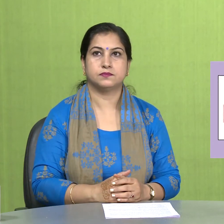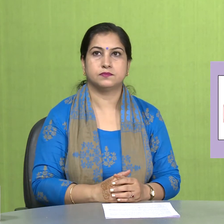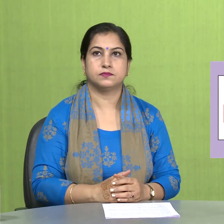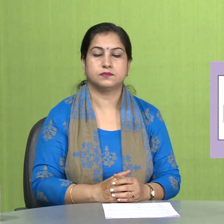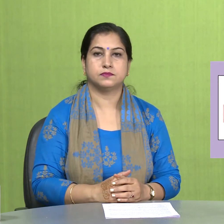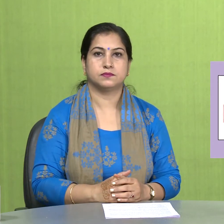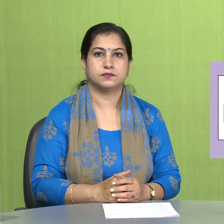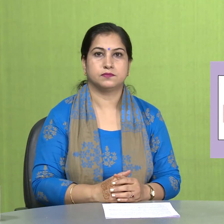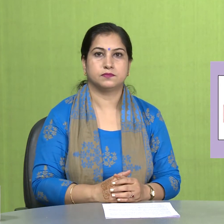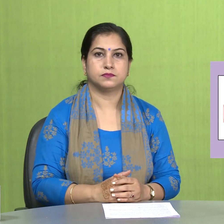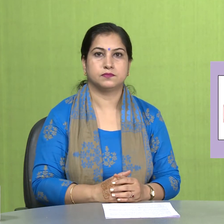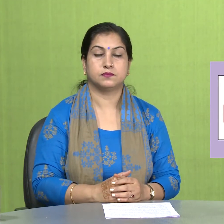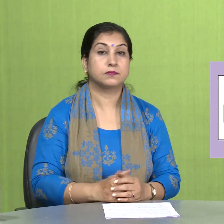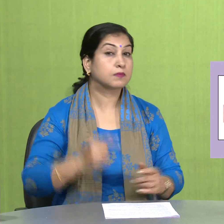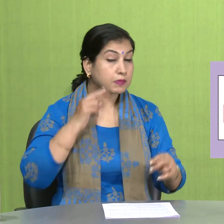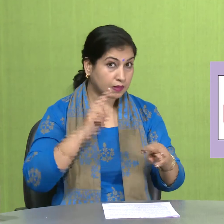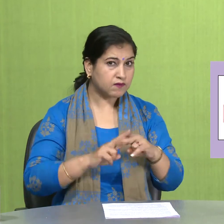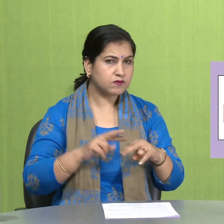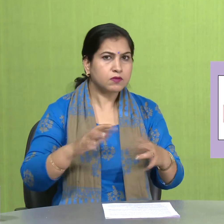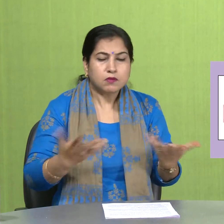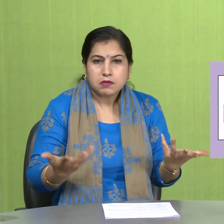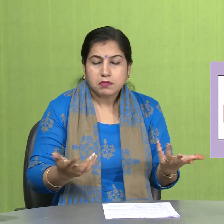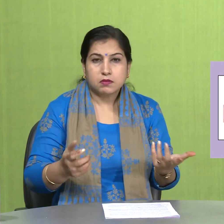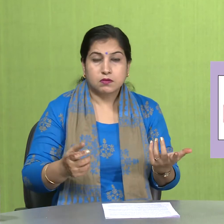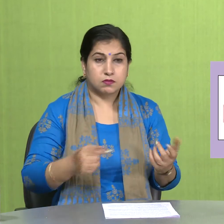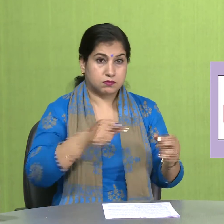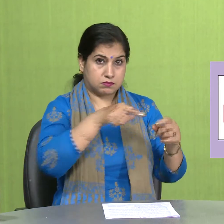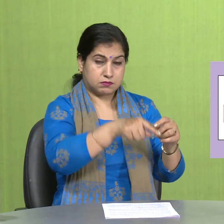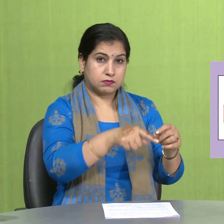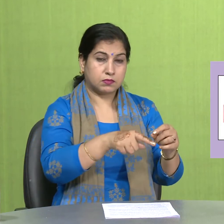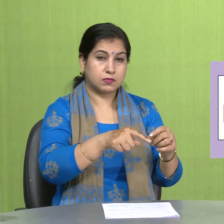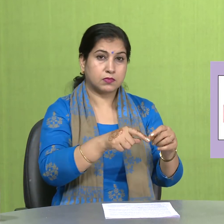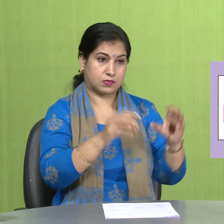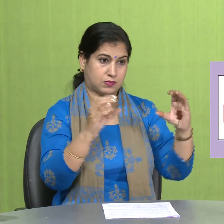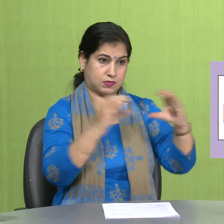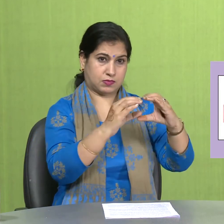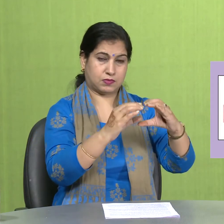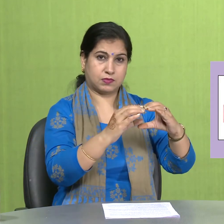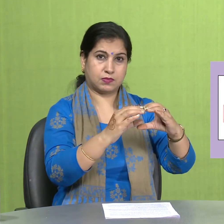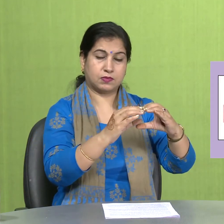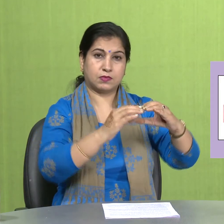However, if there is no member of the Anglo-Indian community in the Lok